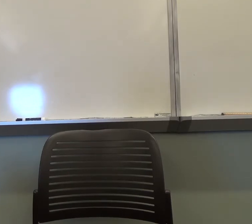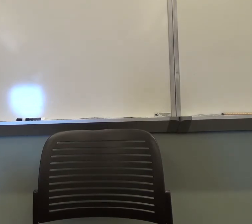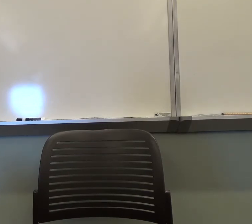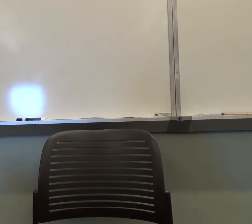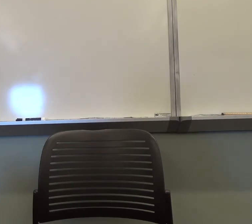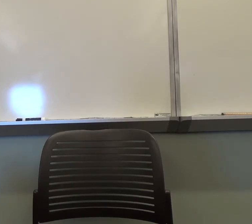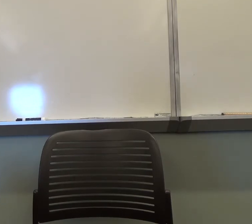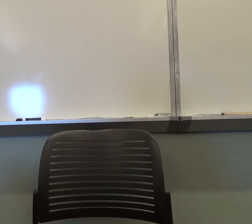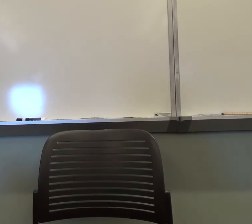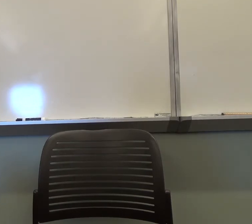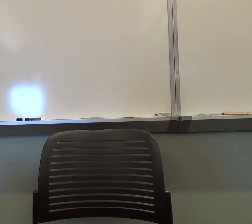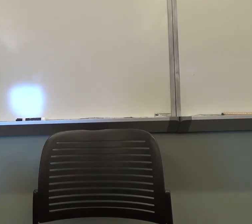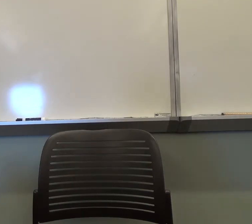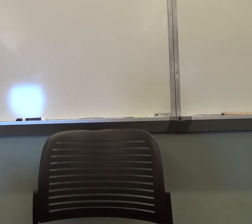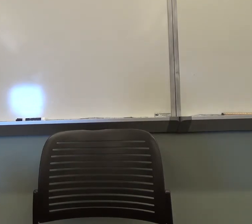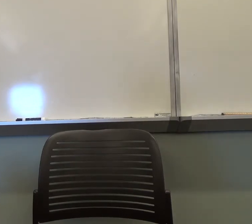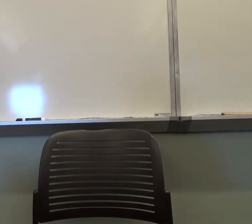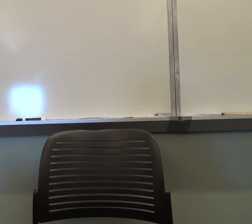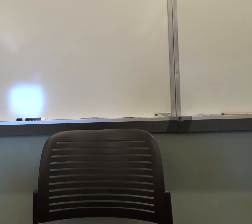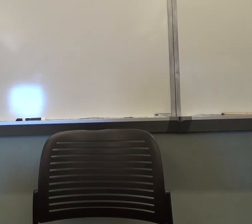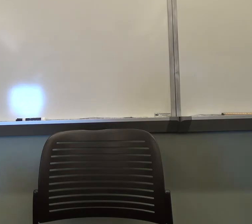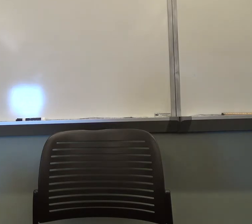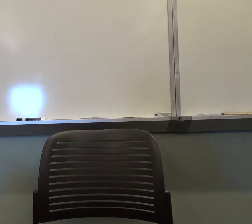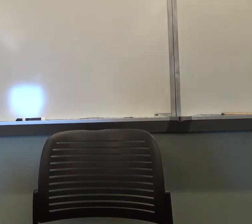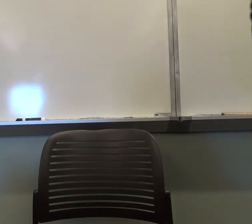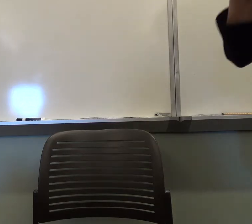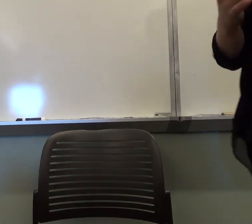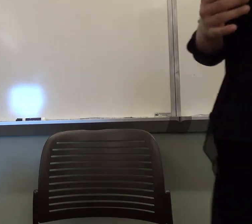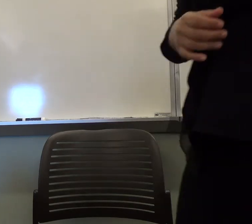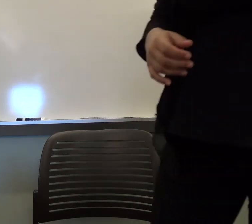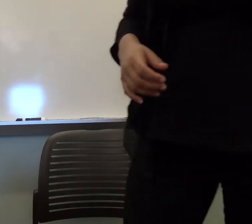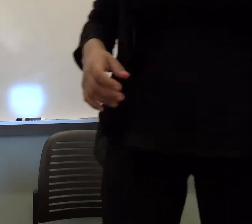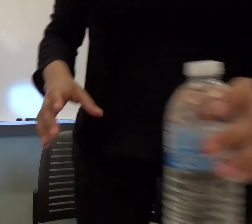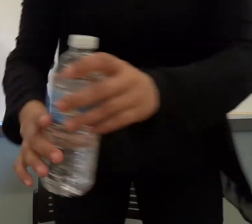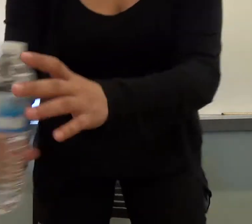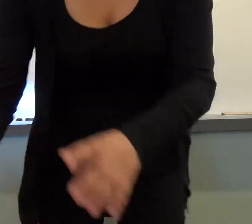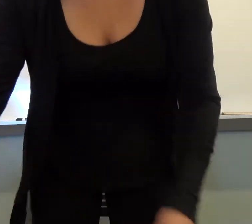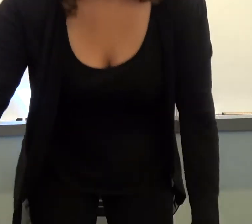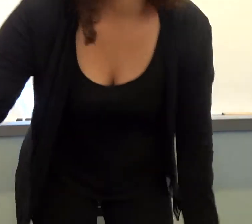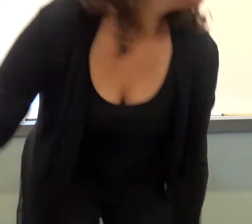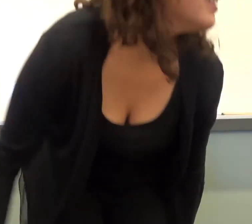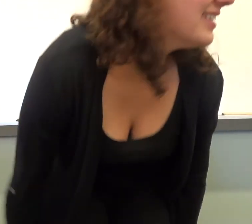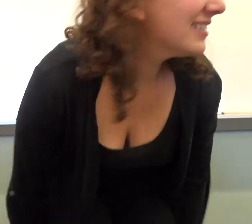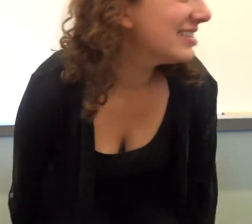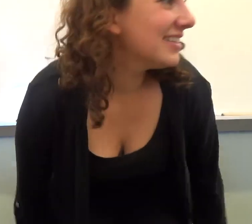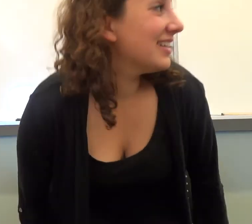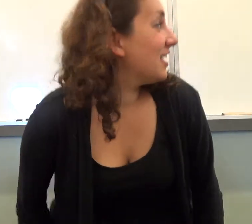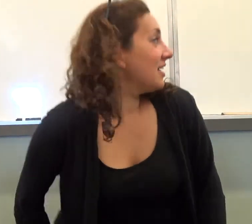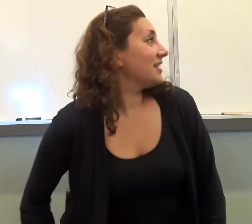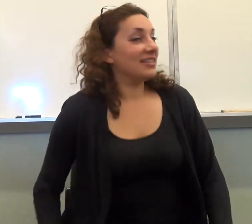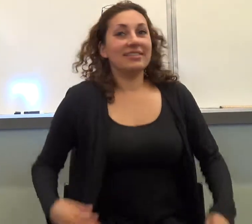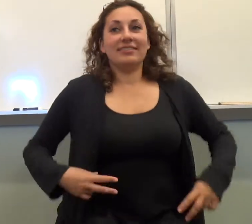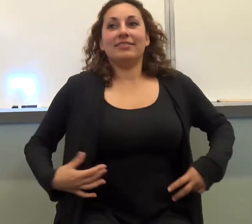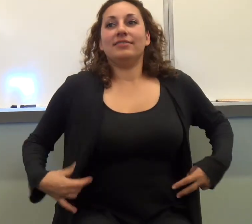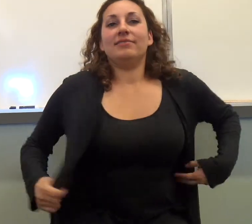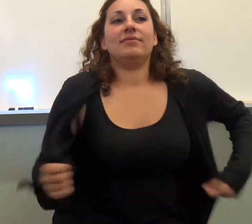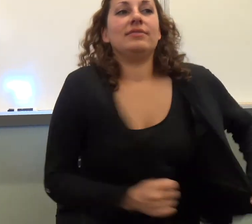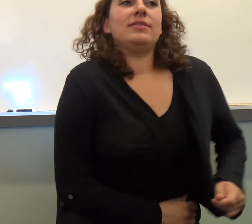All right, let's go back over here. Minus 42 over minus 7. The way we handle this is very simple. Minus divided